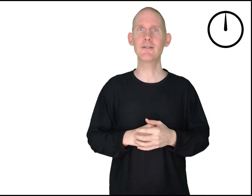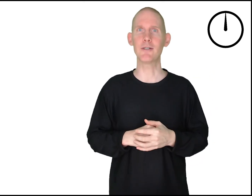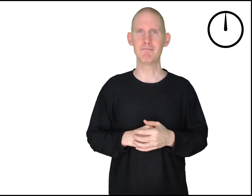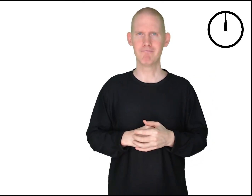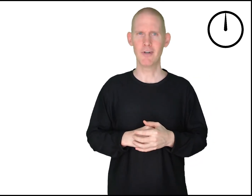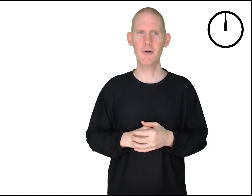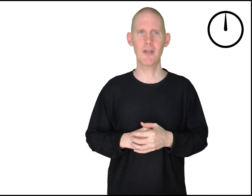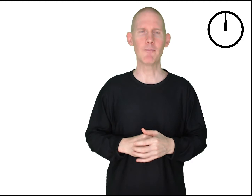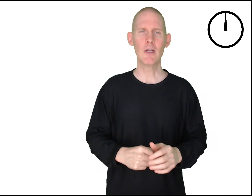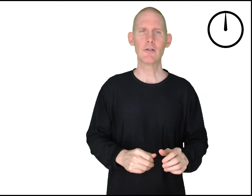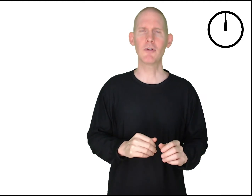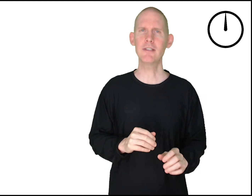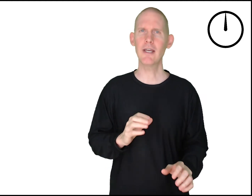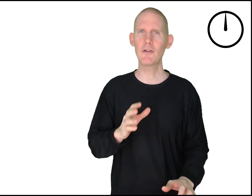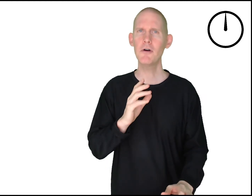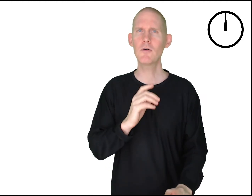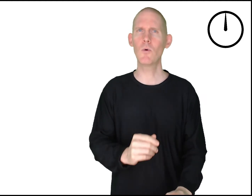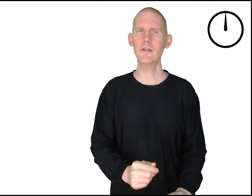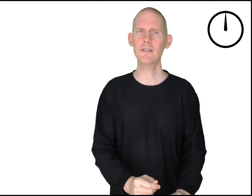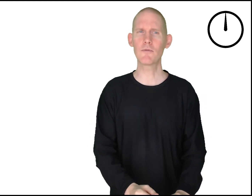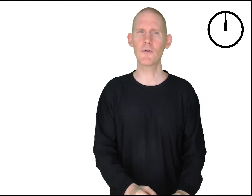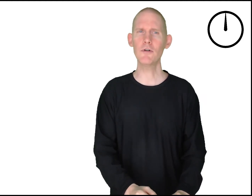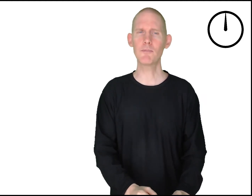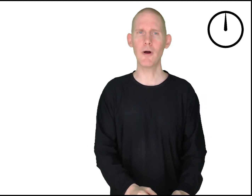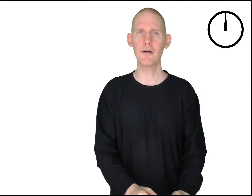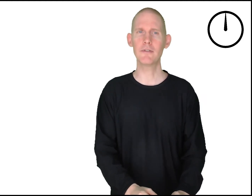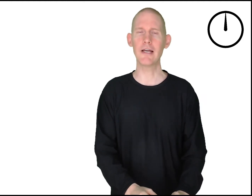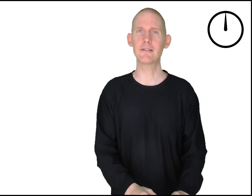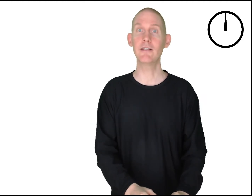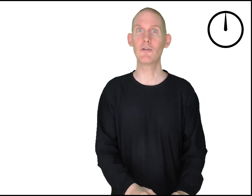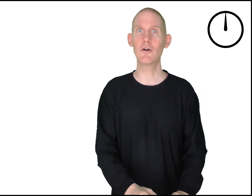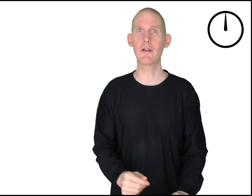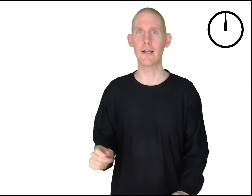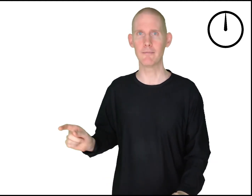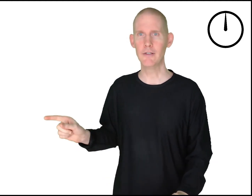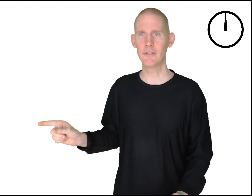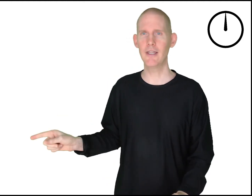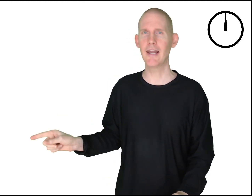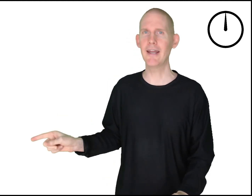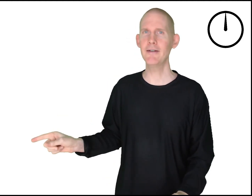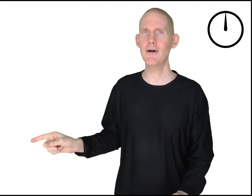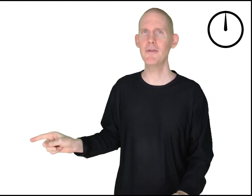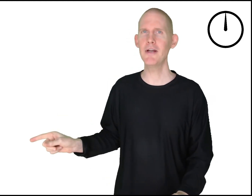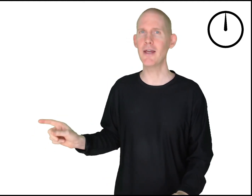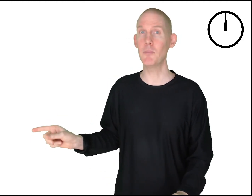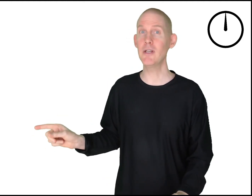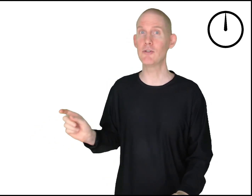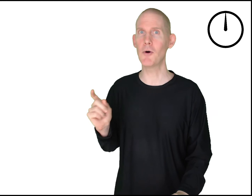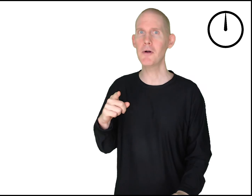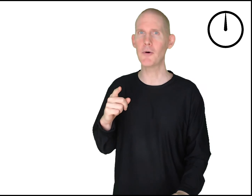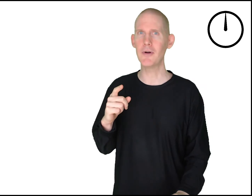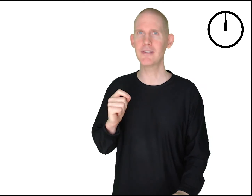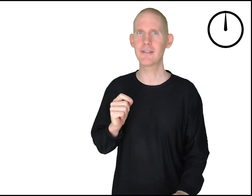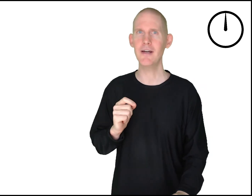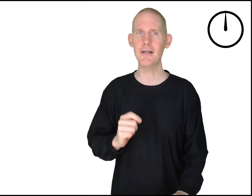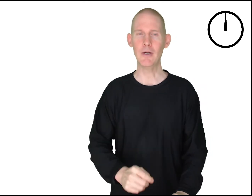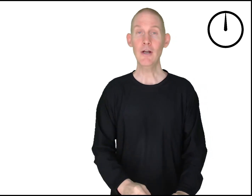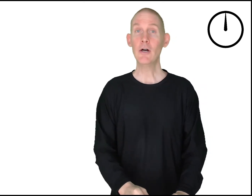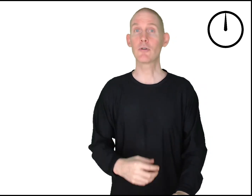answer. Okay, so let's take a look. What does the first part of testing look like? See that hand down there? That means you're going to sign. So let